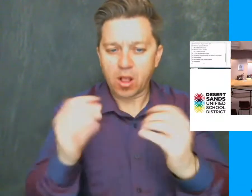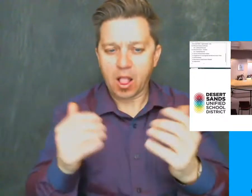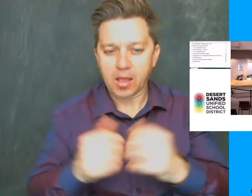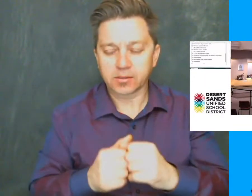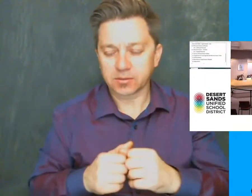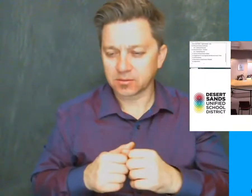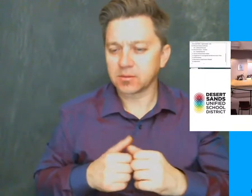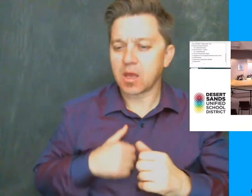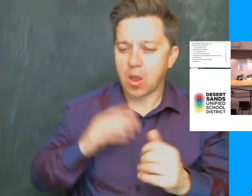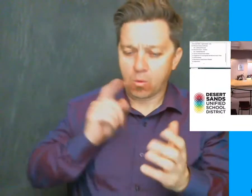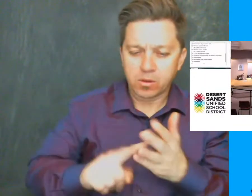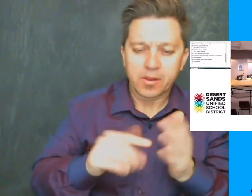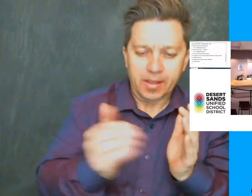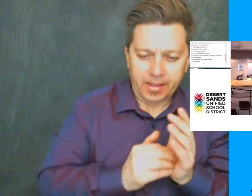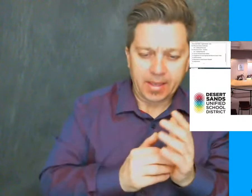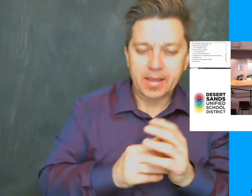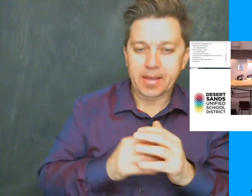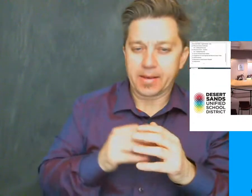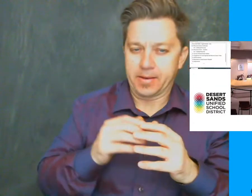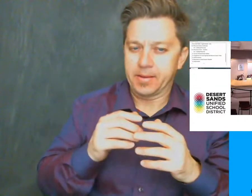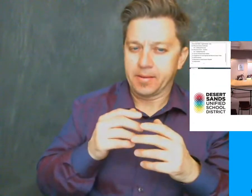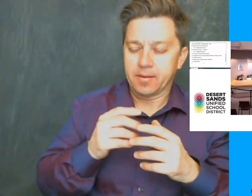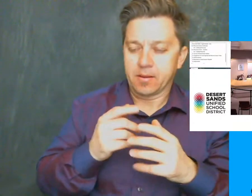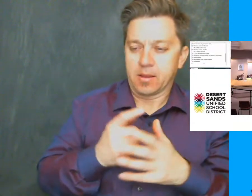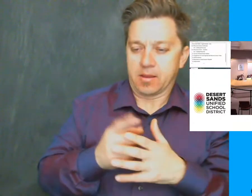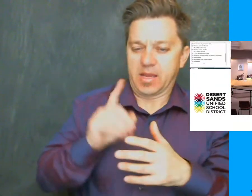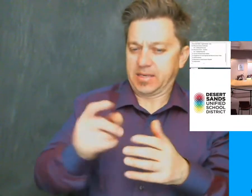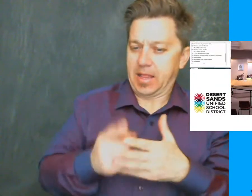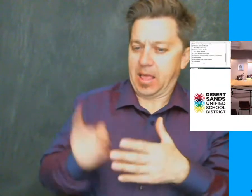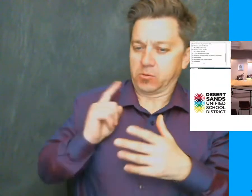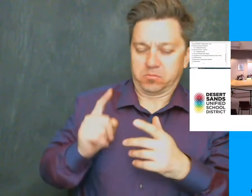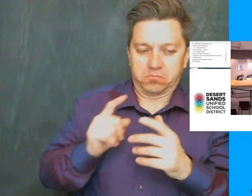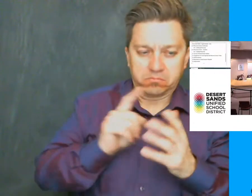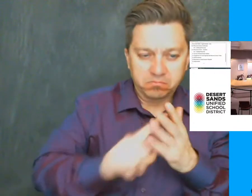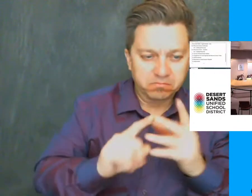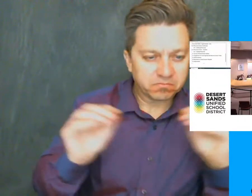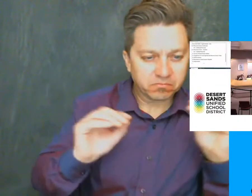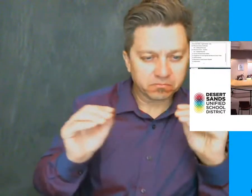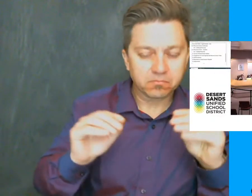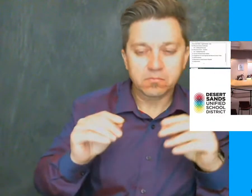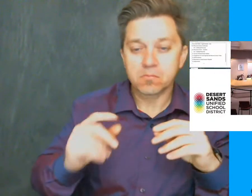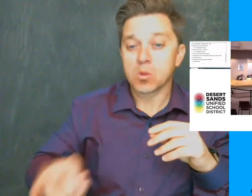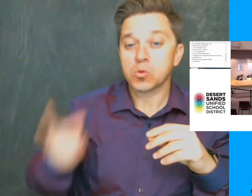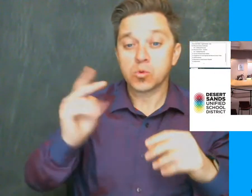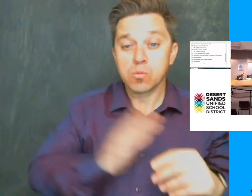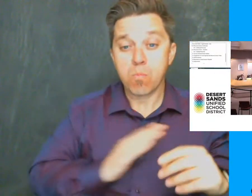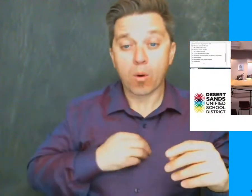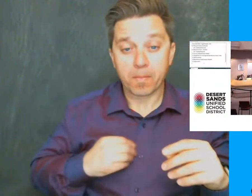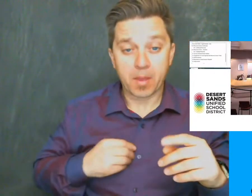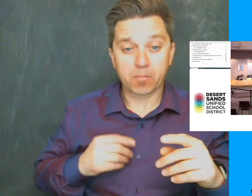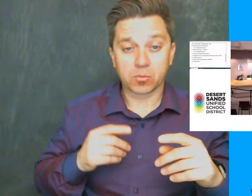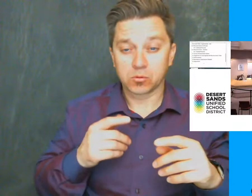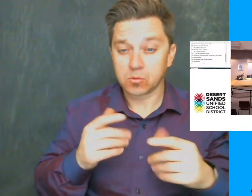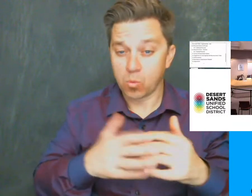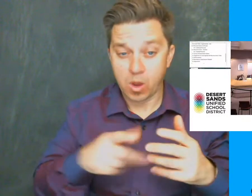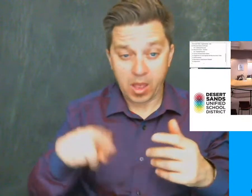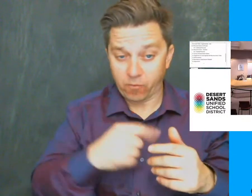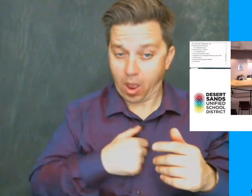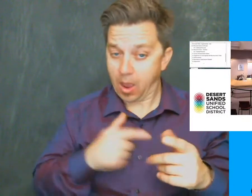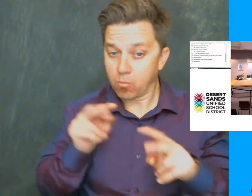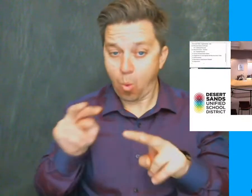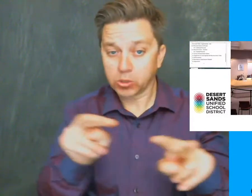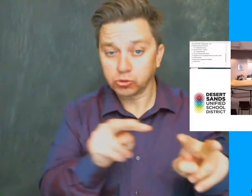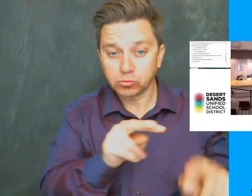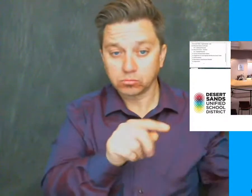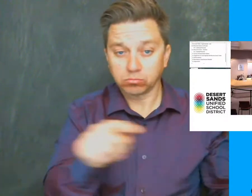it as early as or as late as last week, and I did not find an example. And those 2 board members, whoever you are, I'm watching. I know